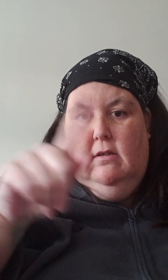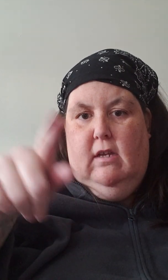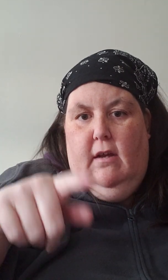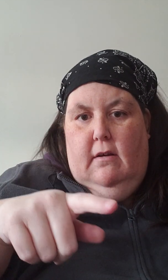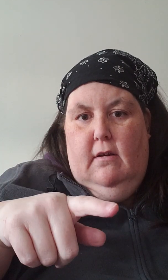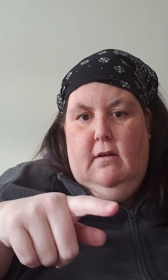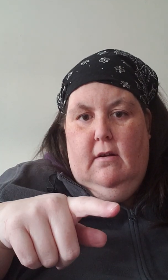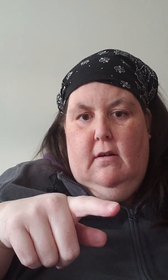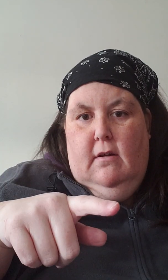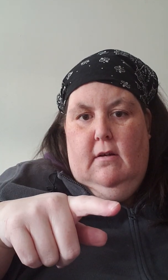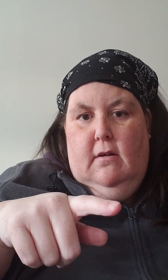Z.